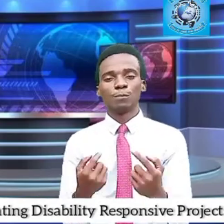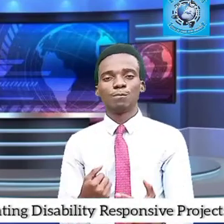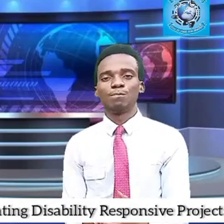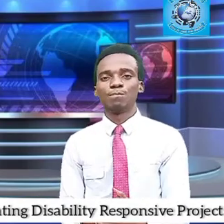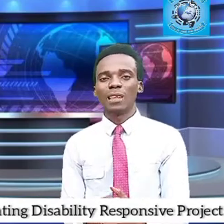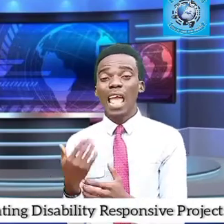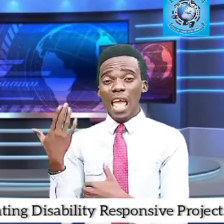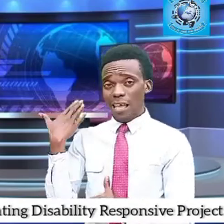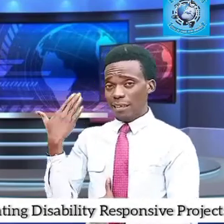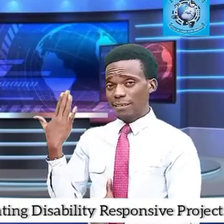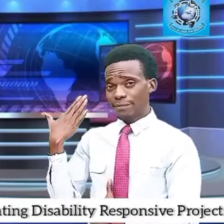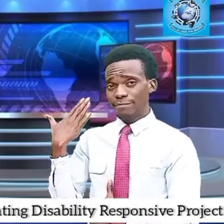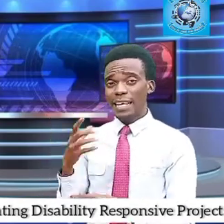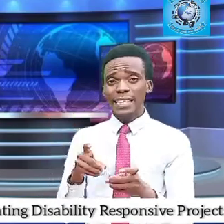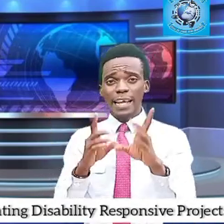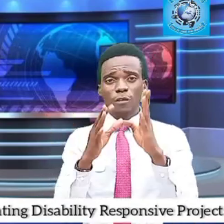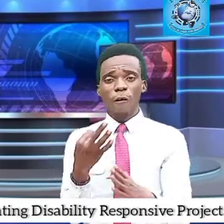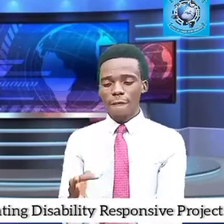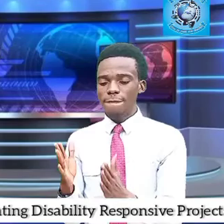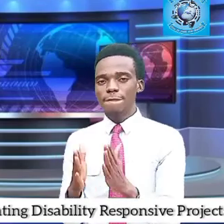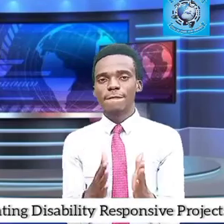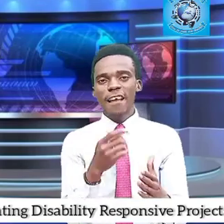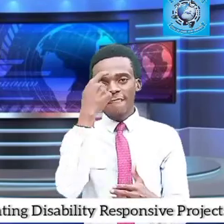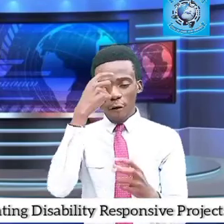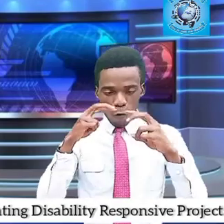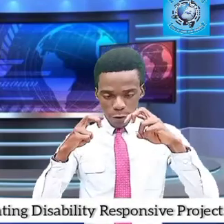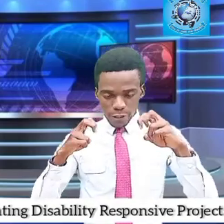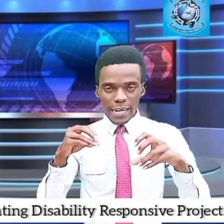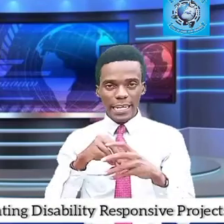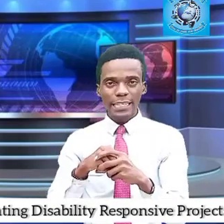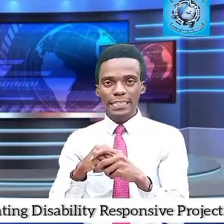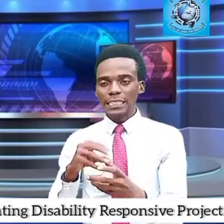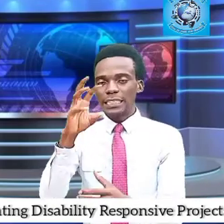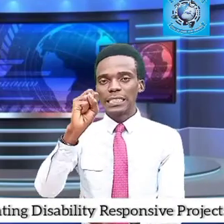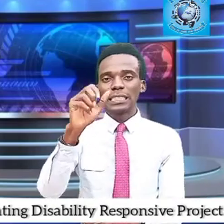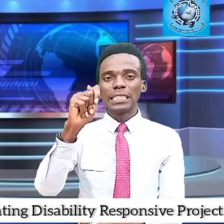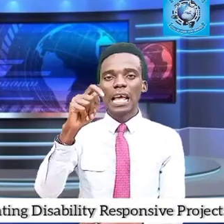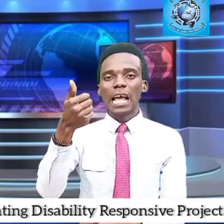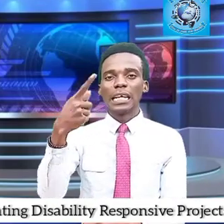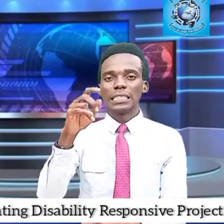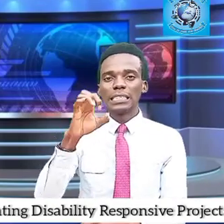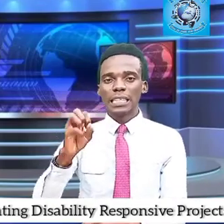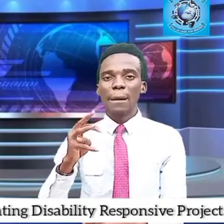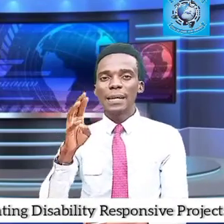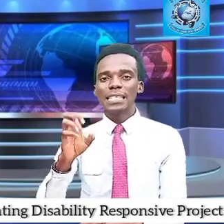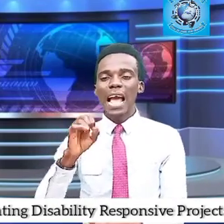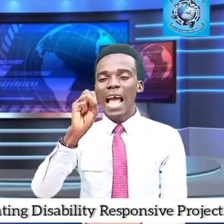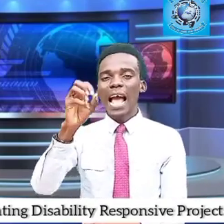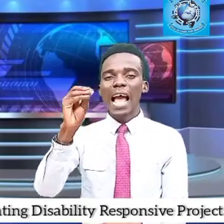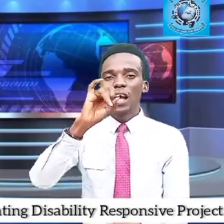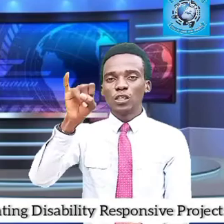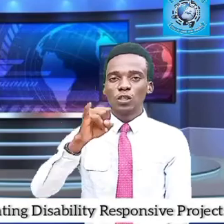Earlier on, Director of Planning for Research in Statistics, Mr. Soji Adewale,